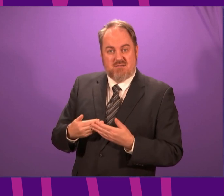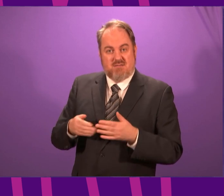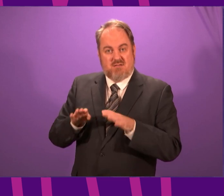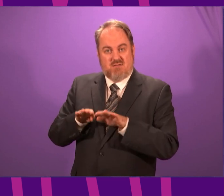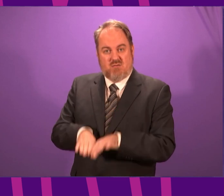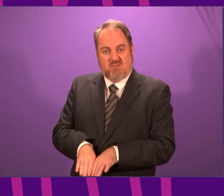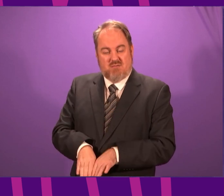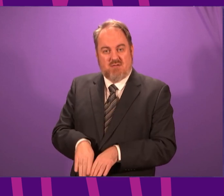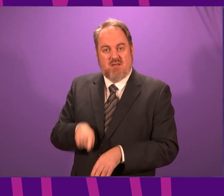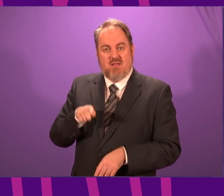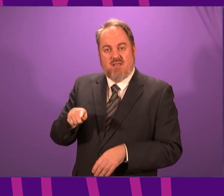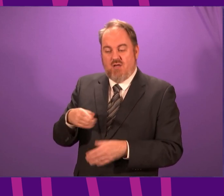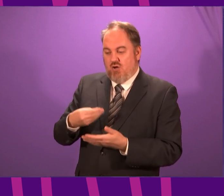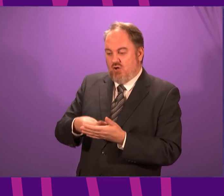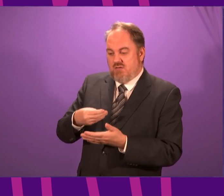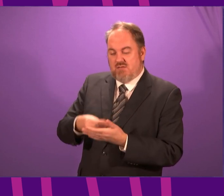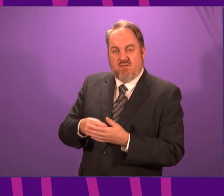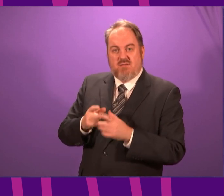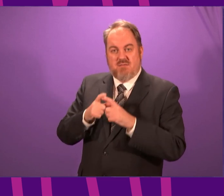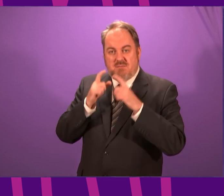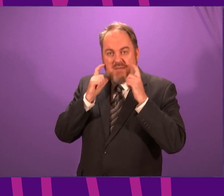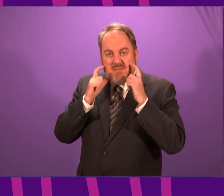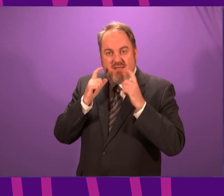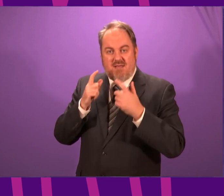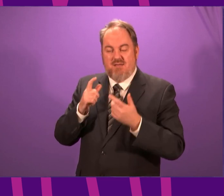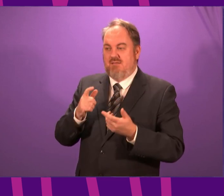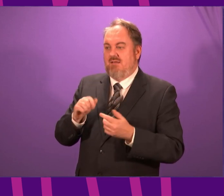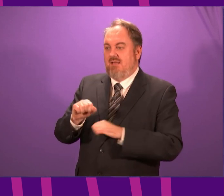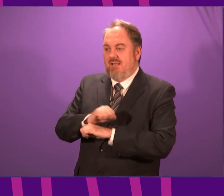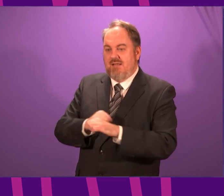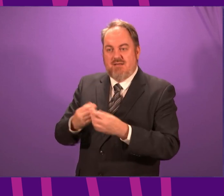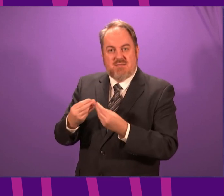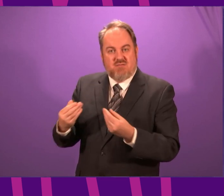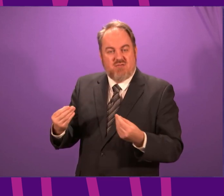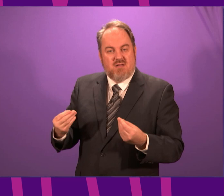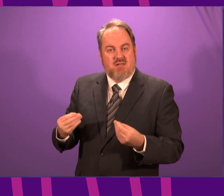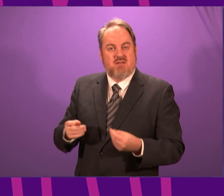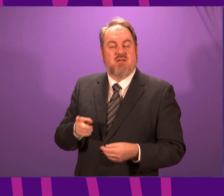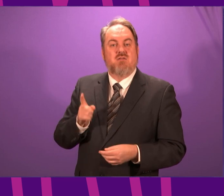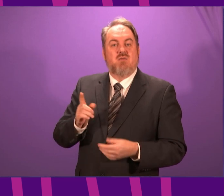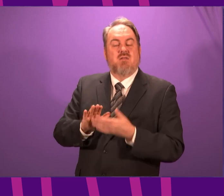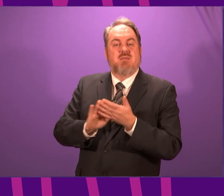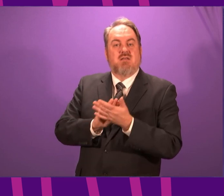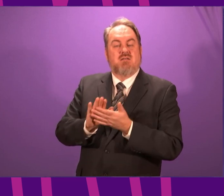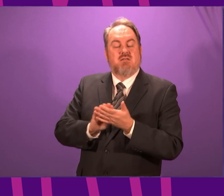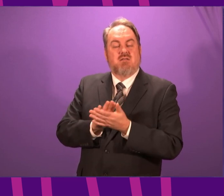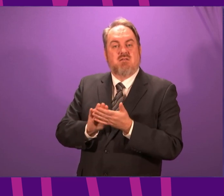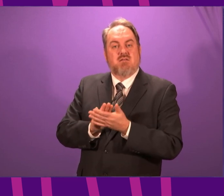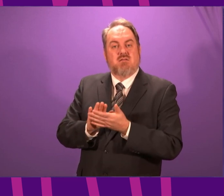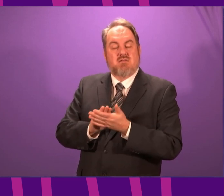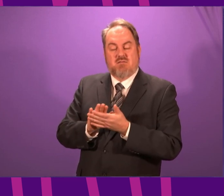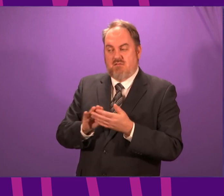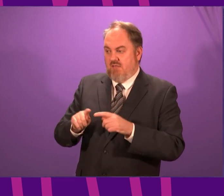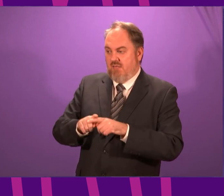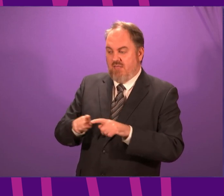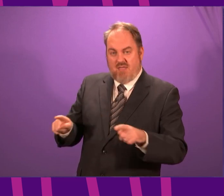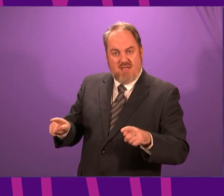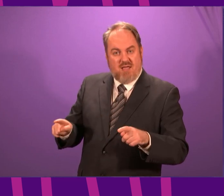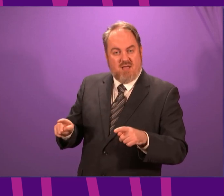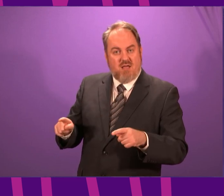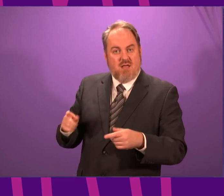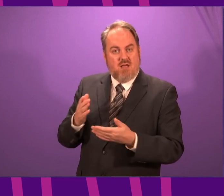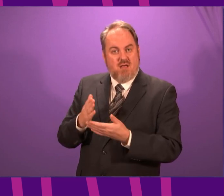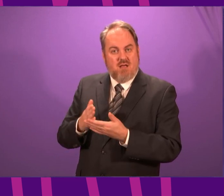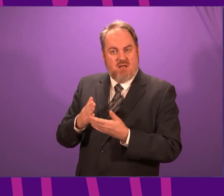with PPE and cleaning material, but they can't use it. Councils are refusing to deal with them due to government guidance or how